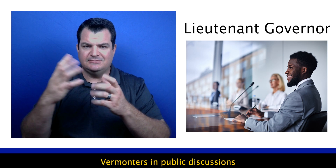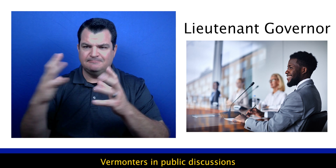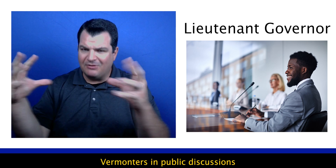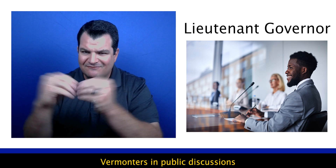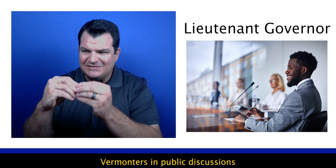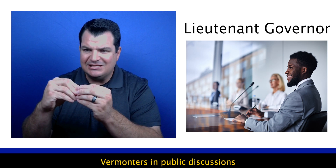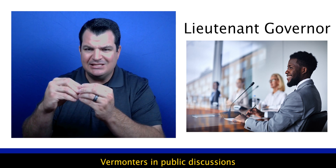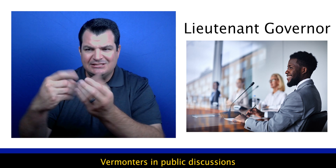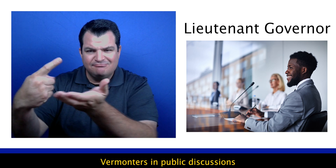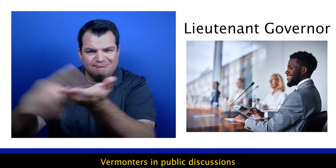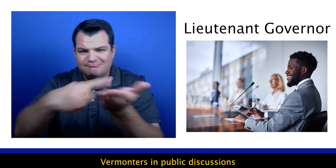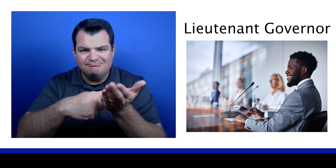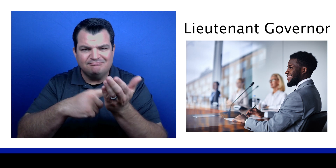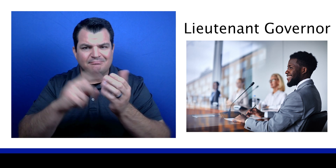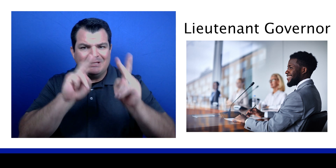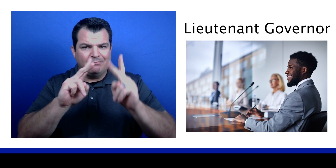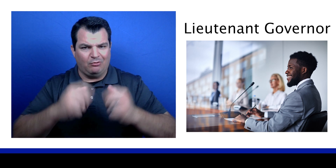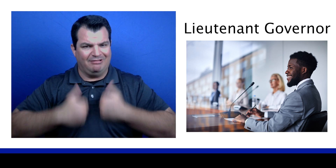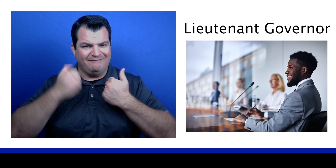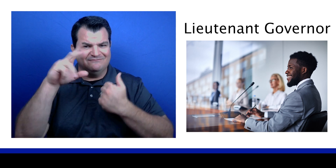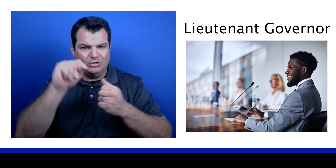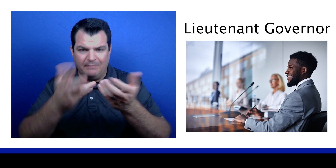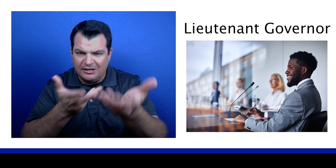of important issues to the state.